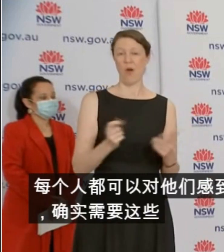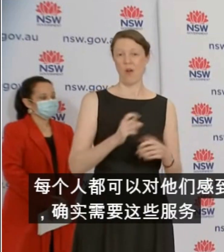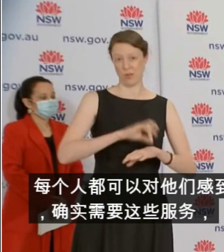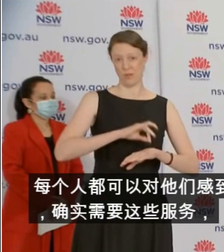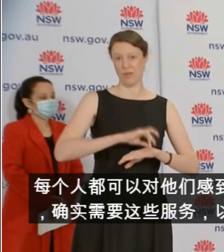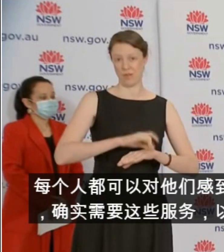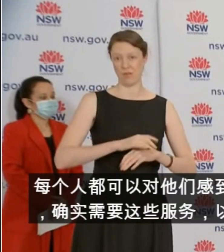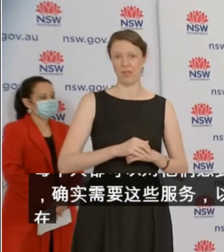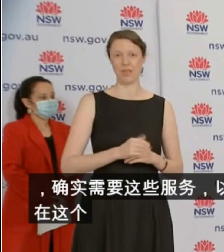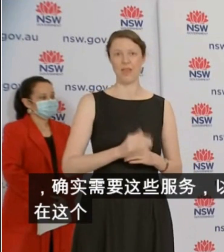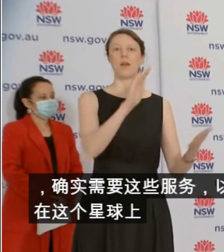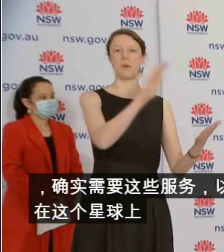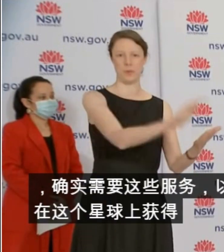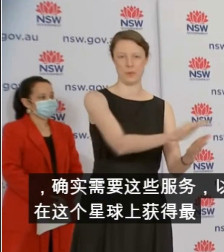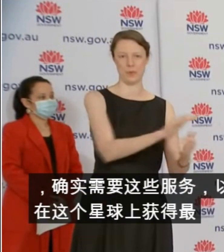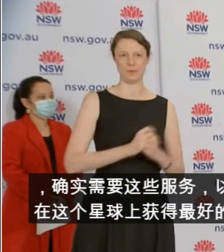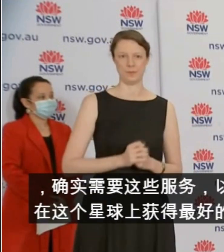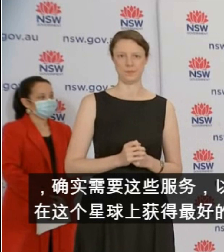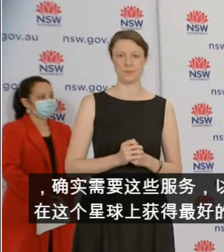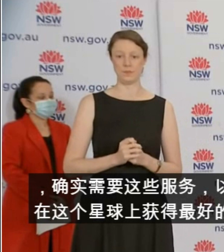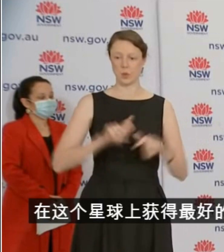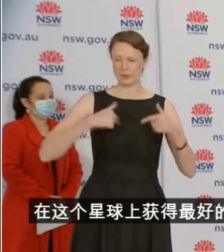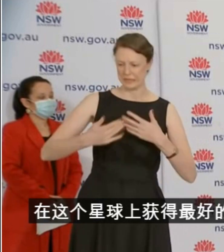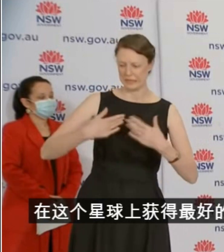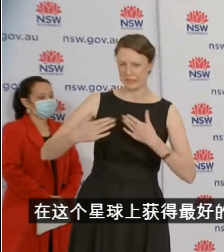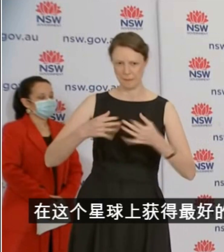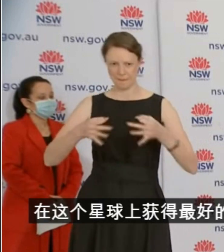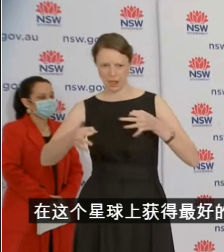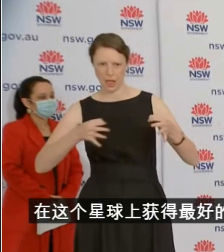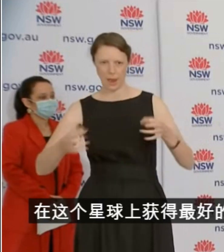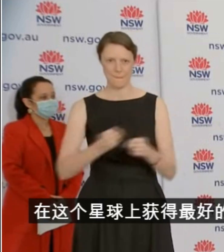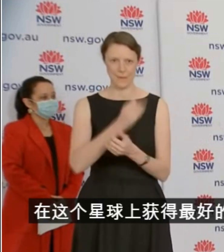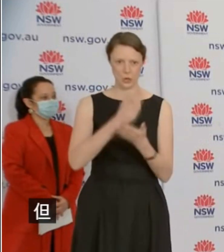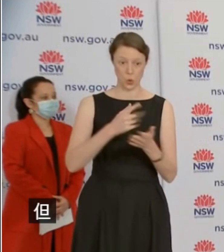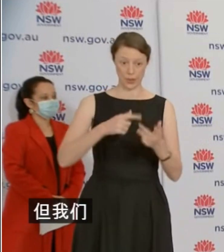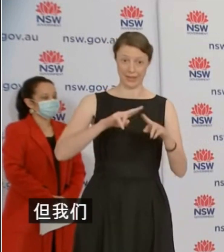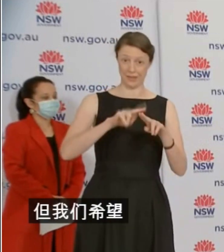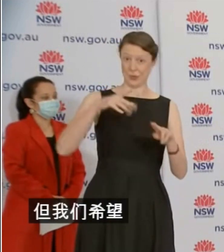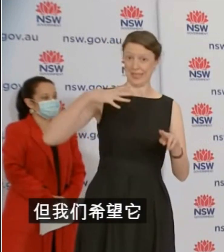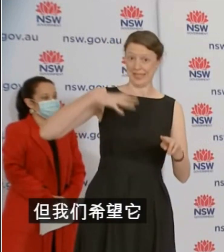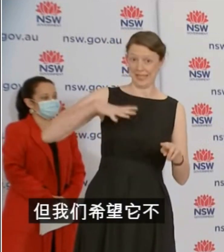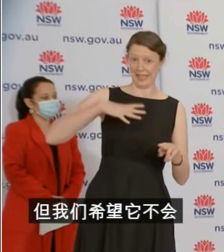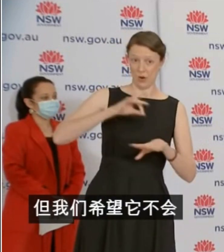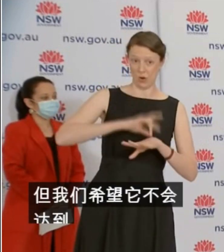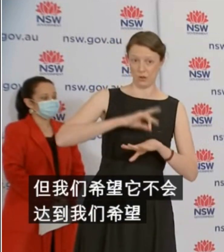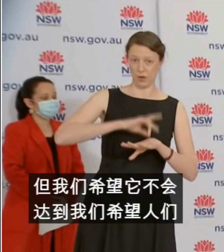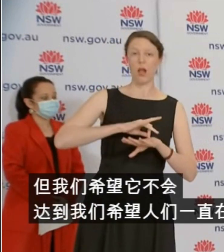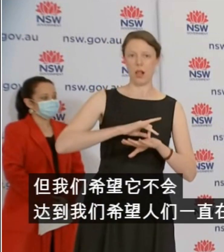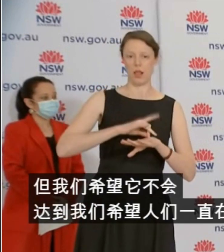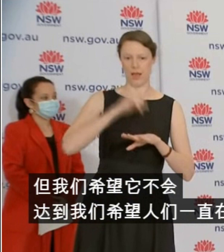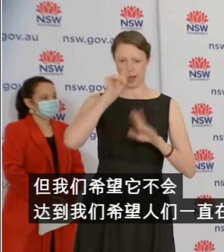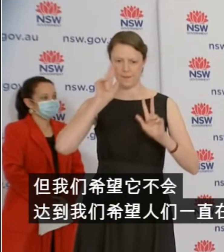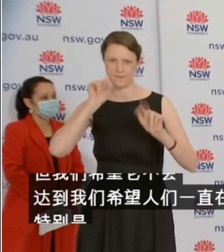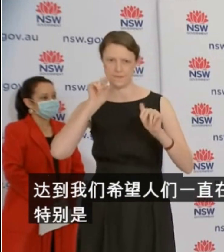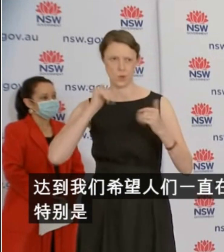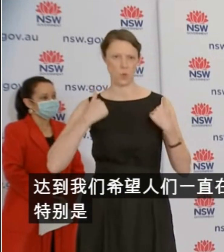those services that they will get the best care possible on the planet as far as COVID and intensive care is concerned. But we hope it doesn't get to that. We hope people